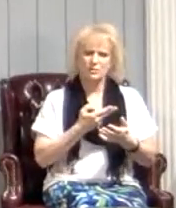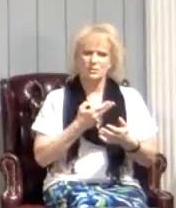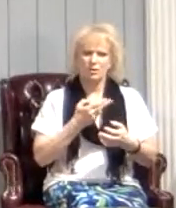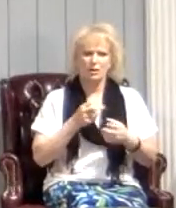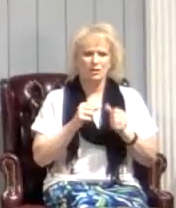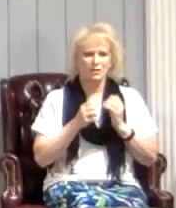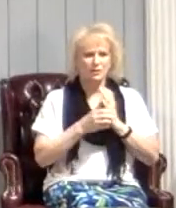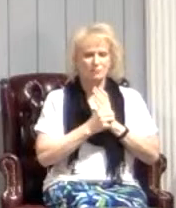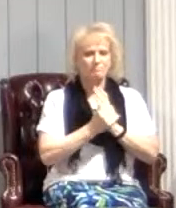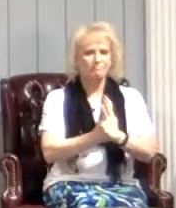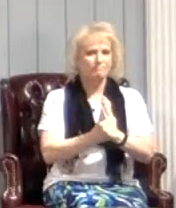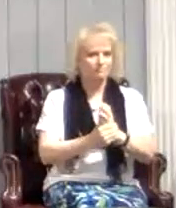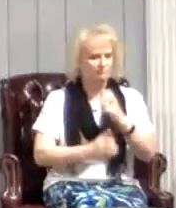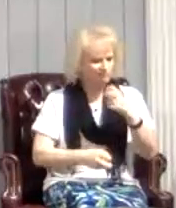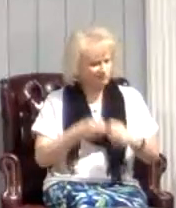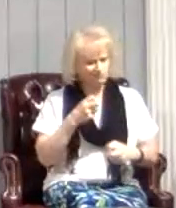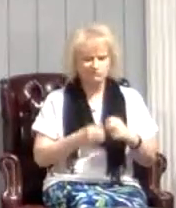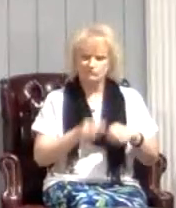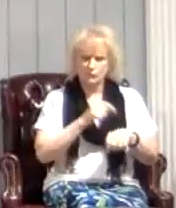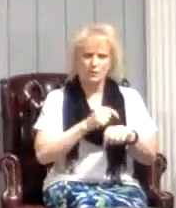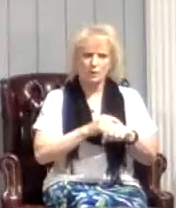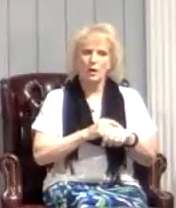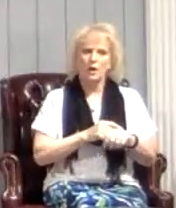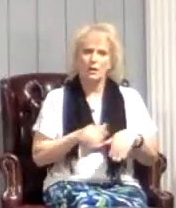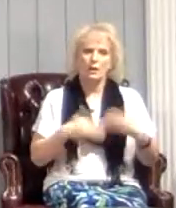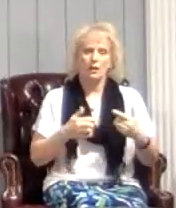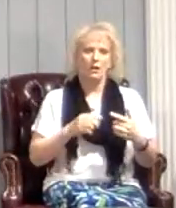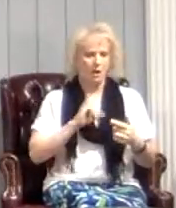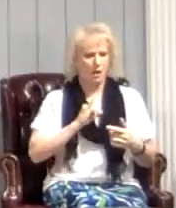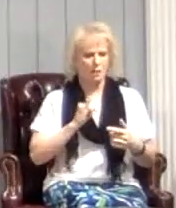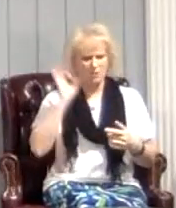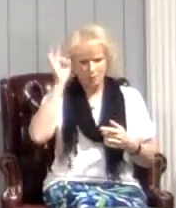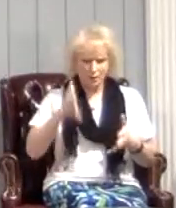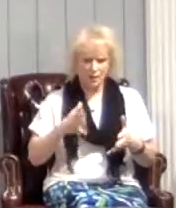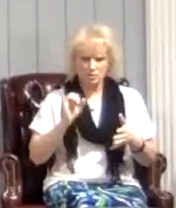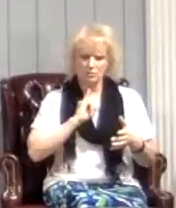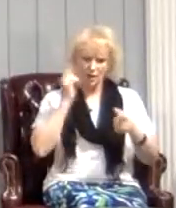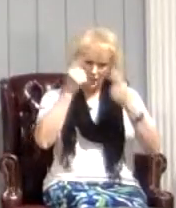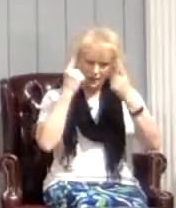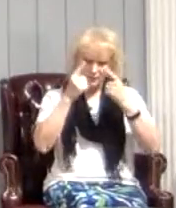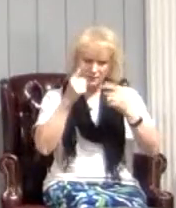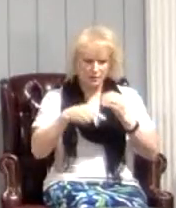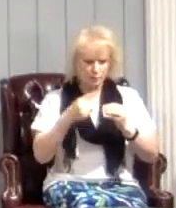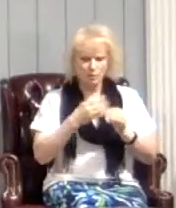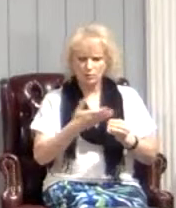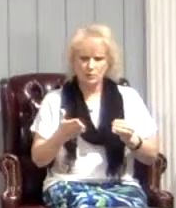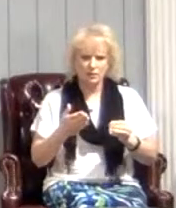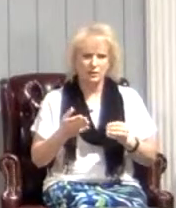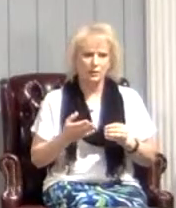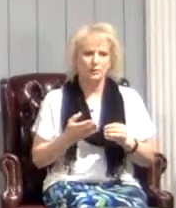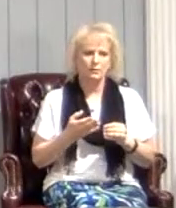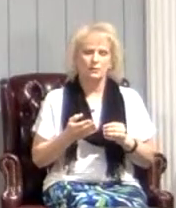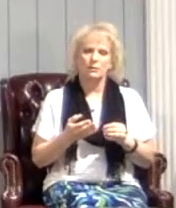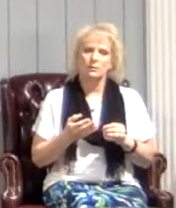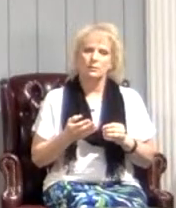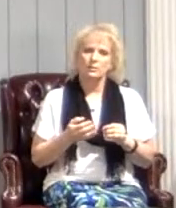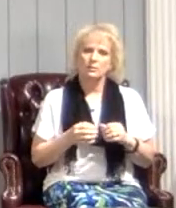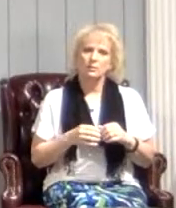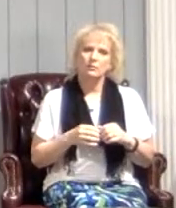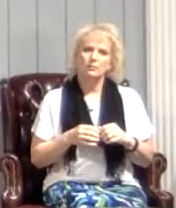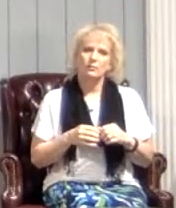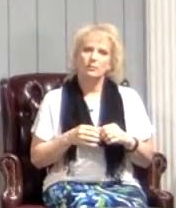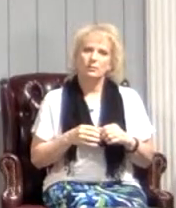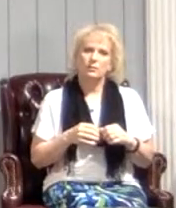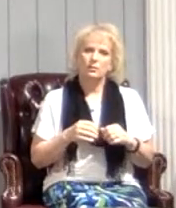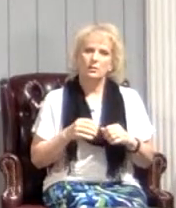times right now in our lives. I'm a pastor, and I think about things the way pastors think about things, and